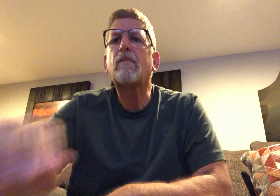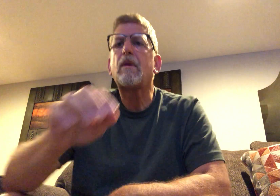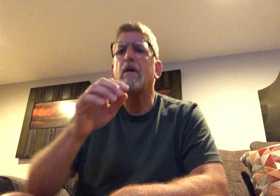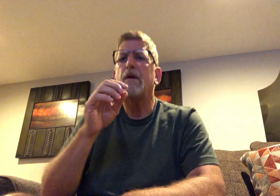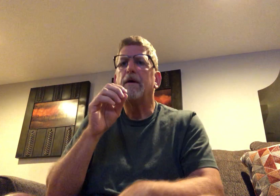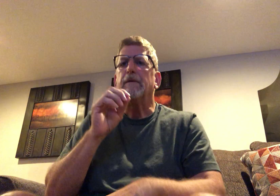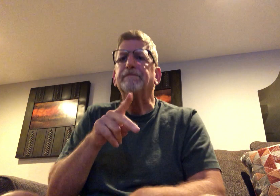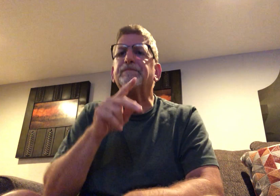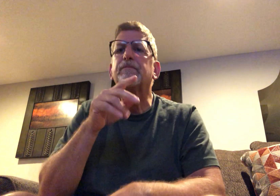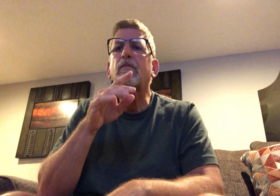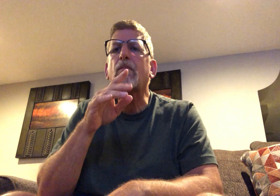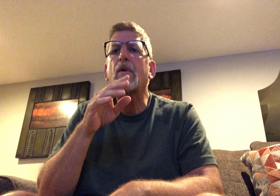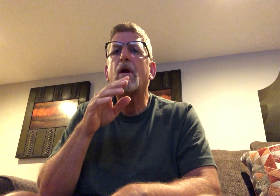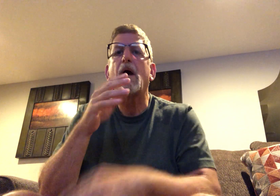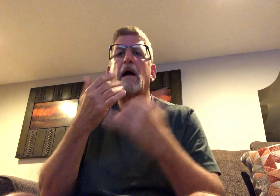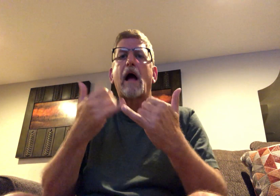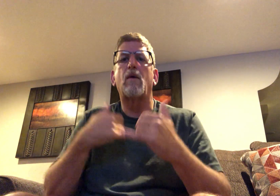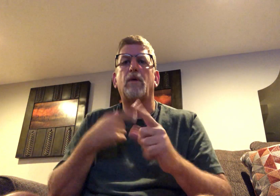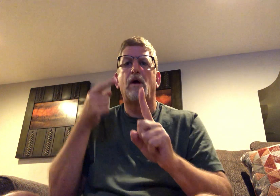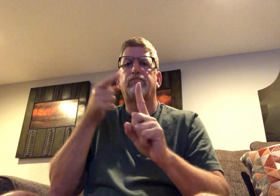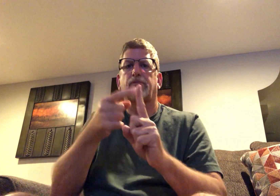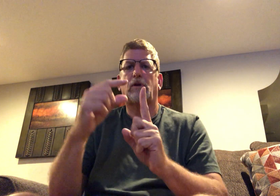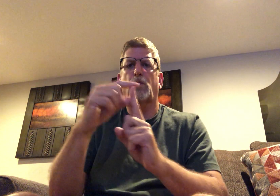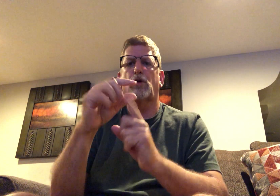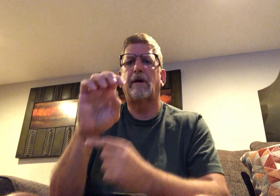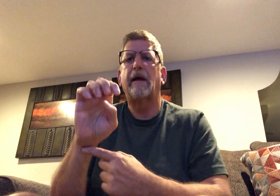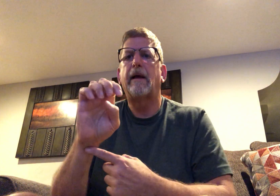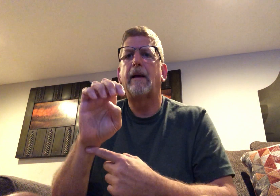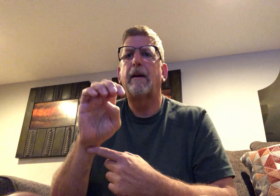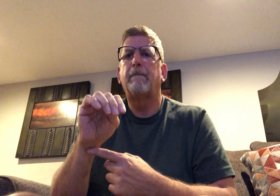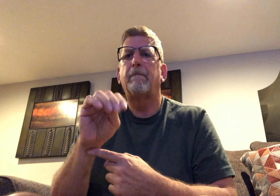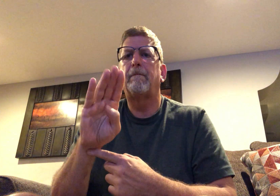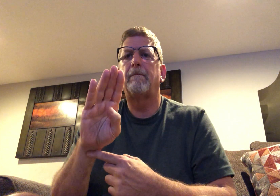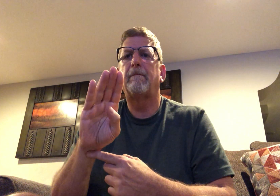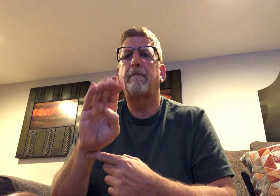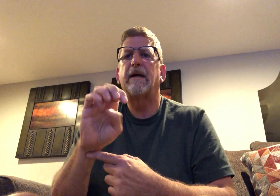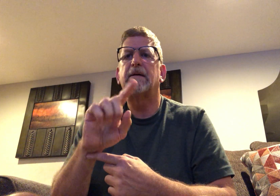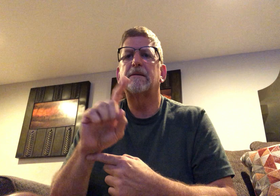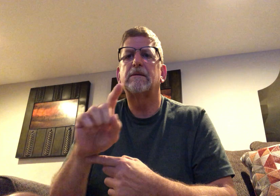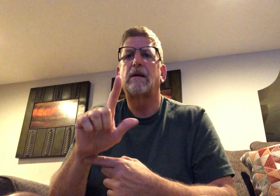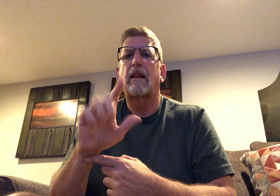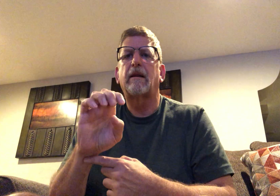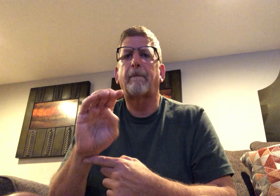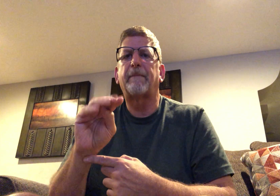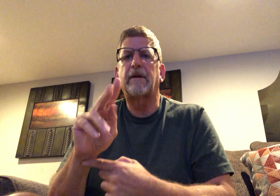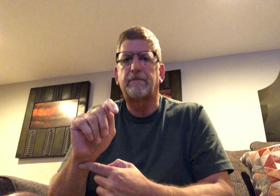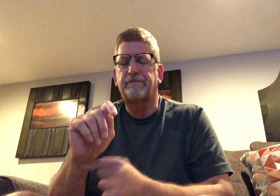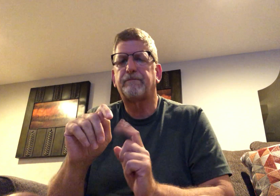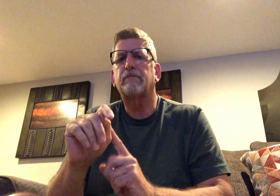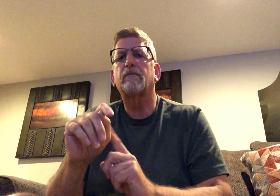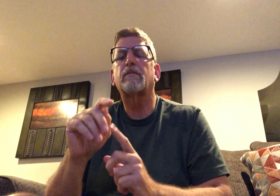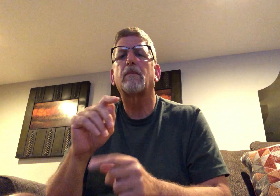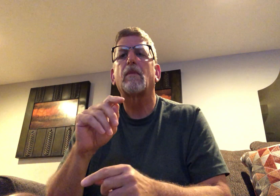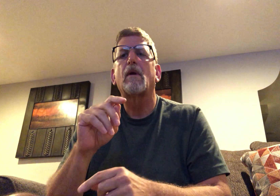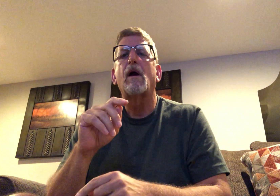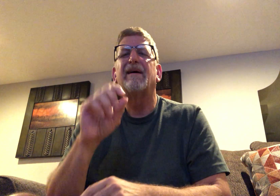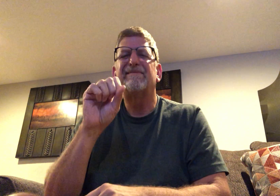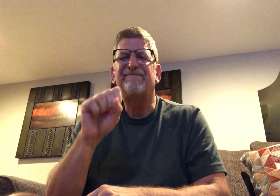got to investigate him for going to the president of the Ukraine and telling him, That's fine. You I'm just not want to gonna make give you, sure that but you're not going there under somebody color has